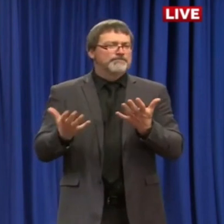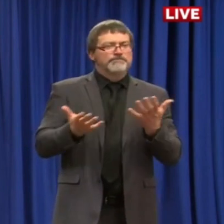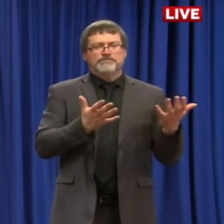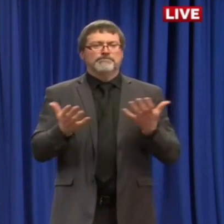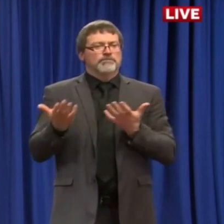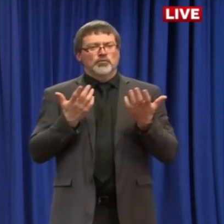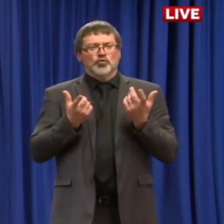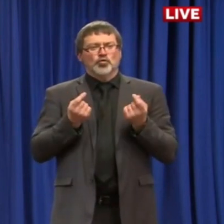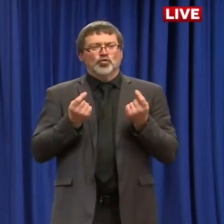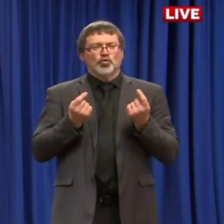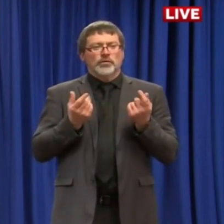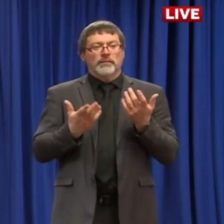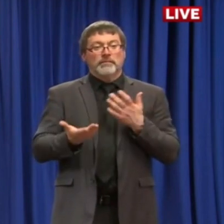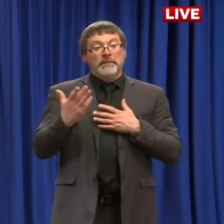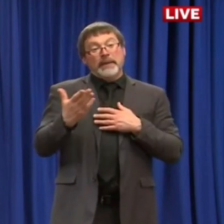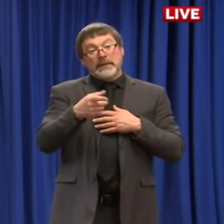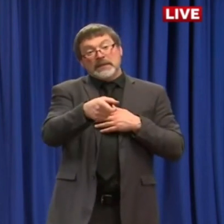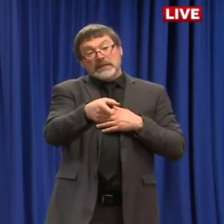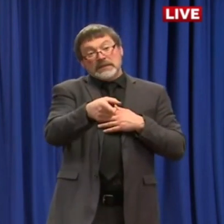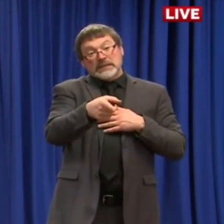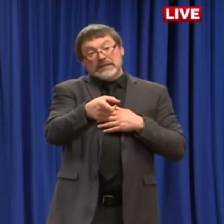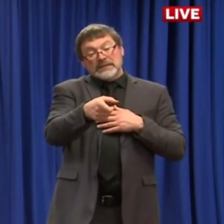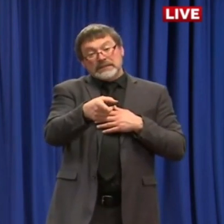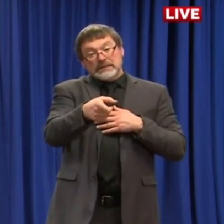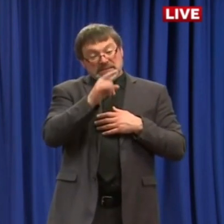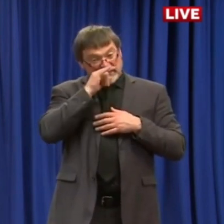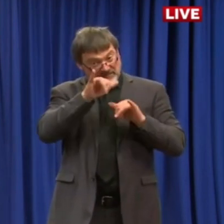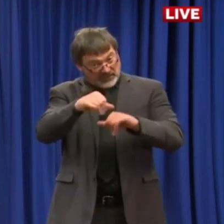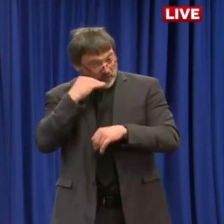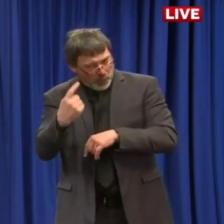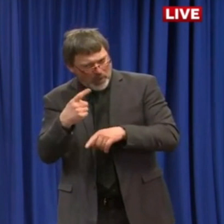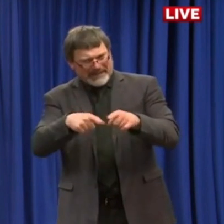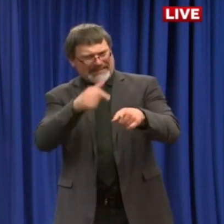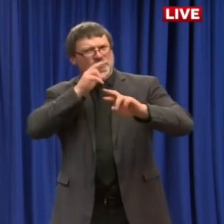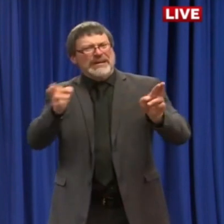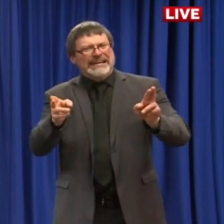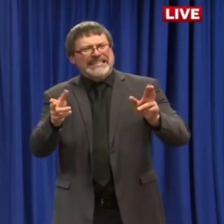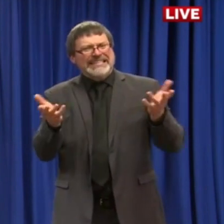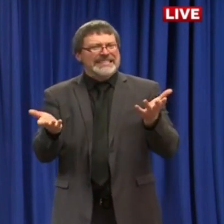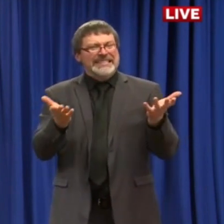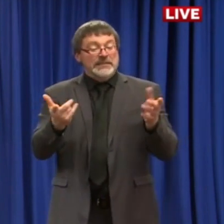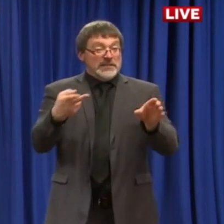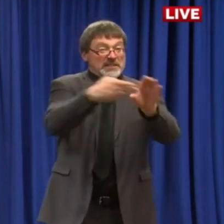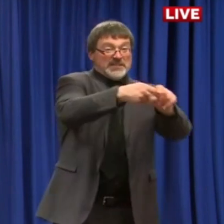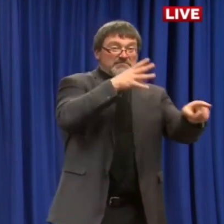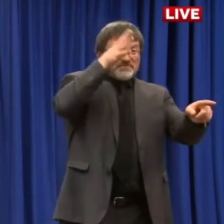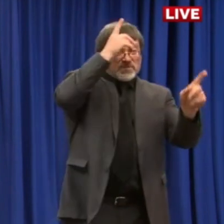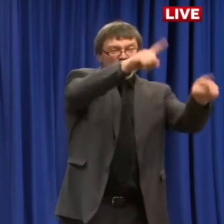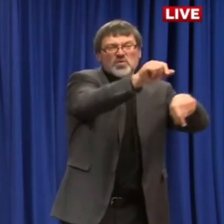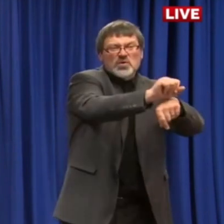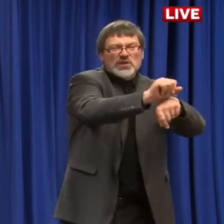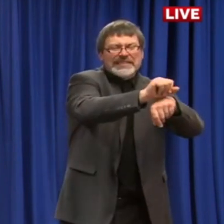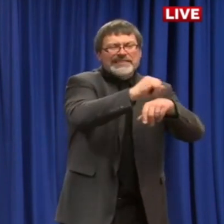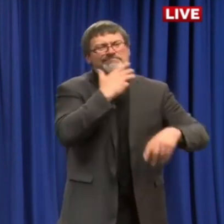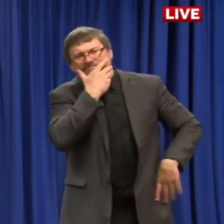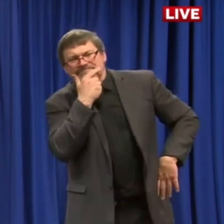probably shouldn't be or have trouble doing so, or they're going to work with their parents if the parents are bringing them to work and trying to do online learning while their parents